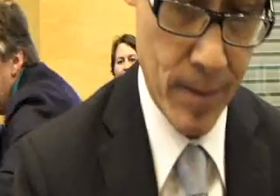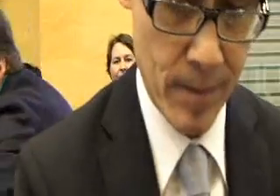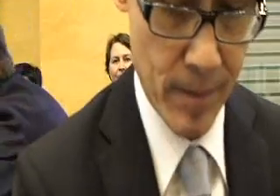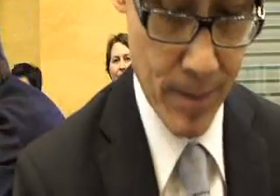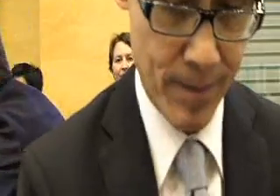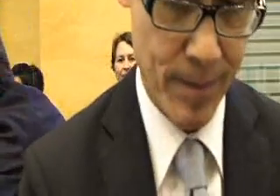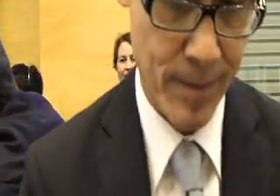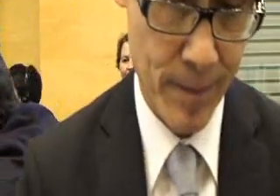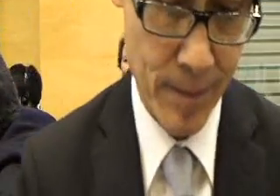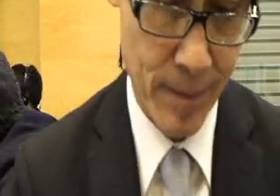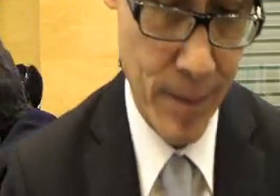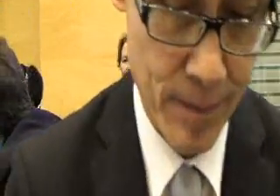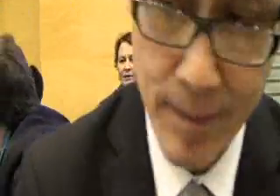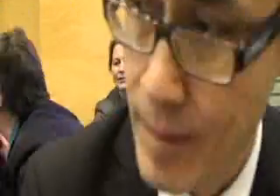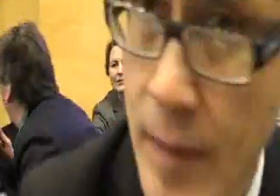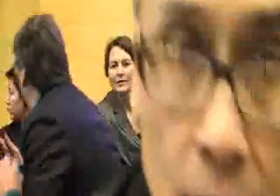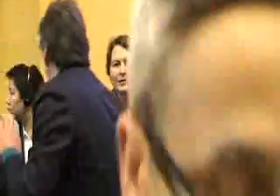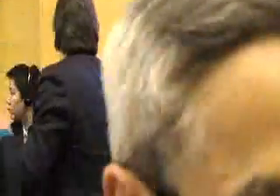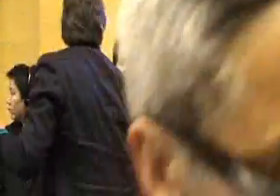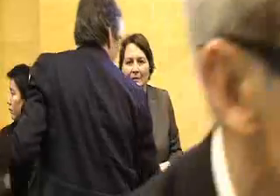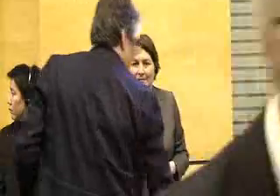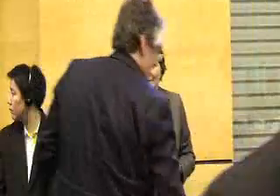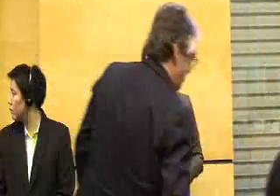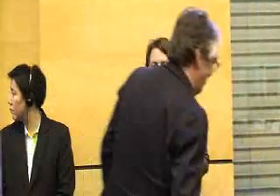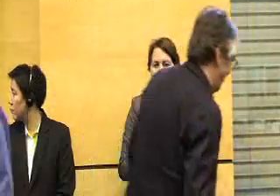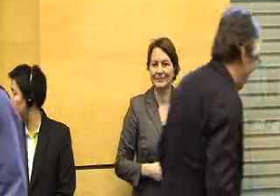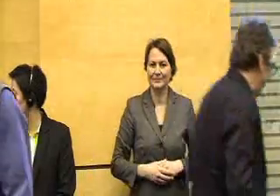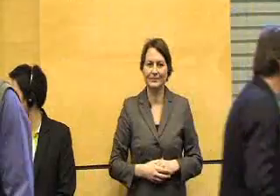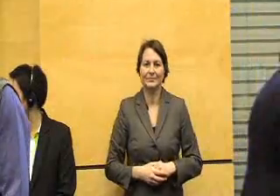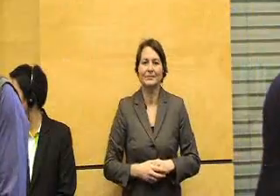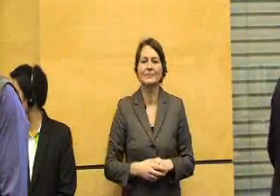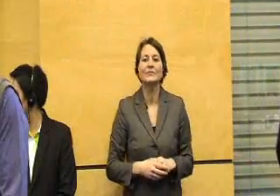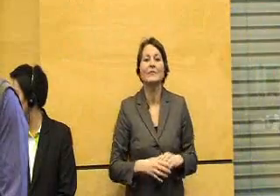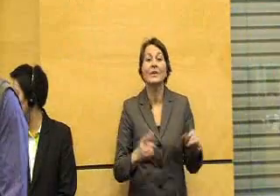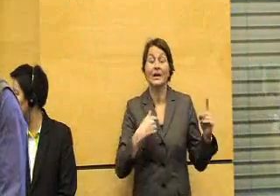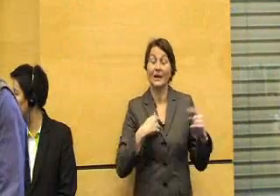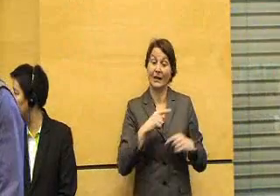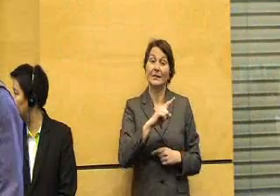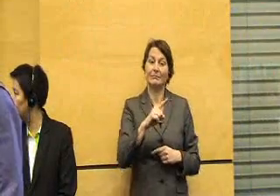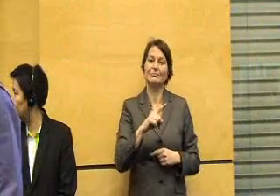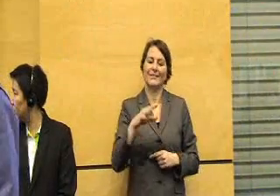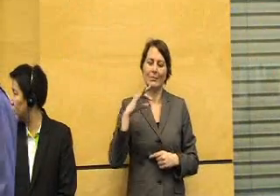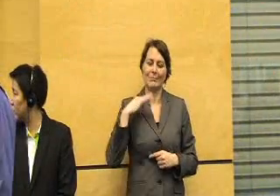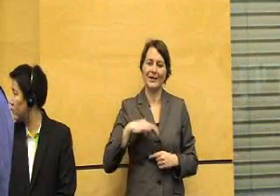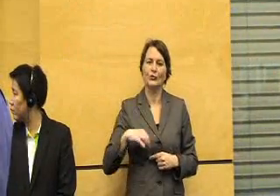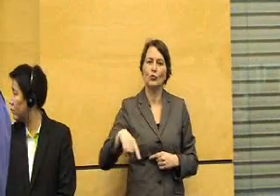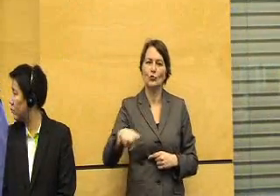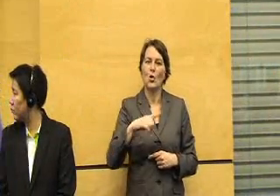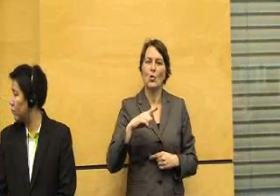Permanent Secretary of the Ministry of Social Development and Human Security.